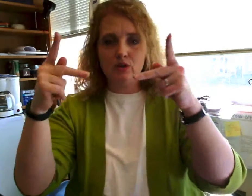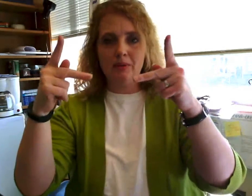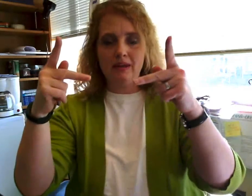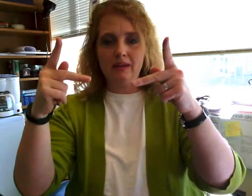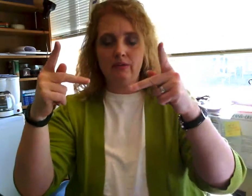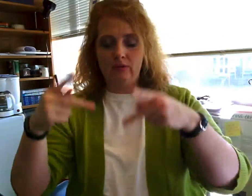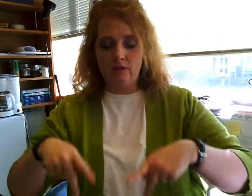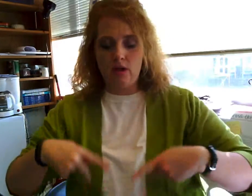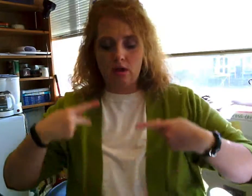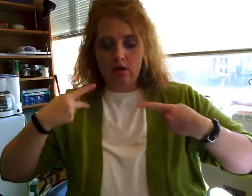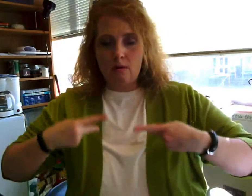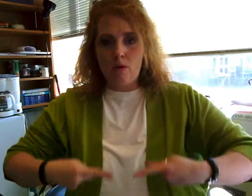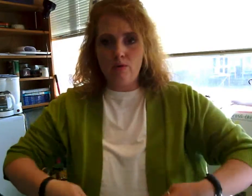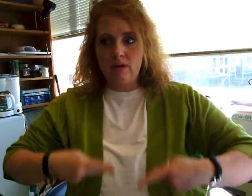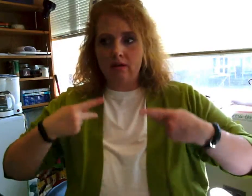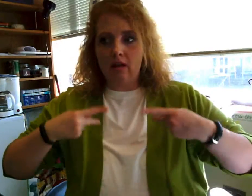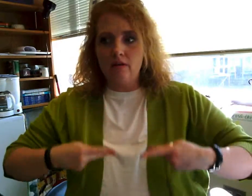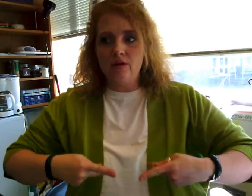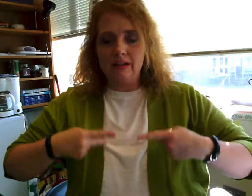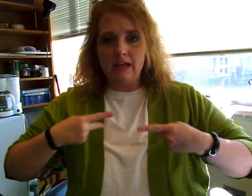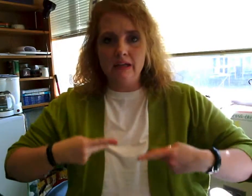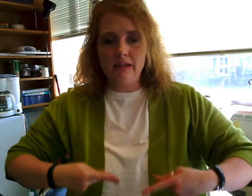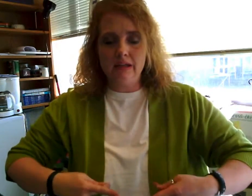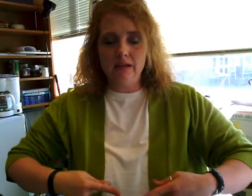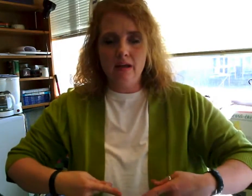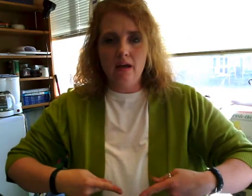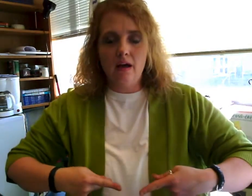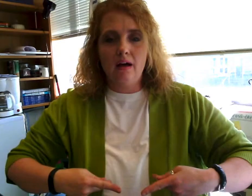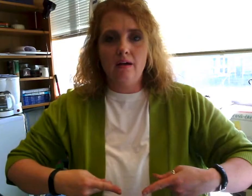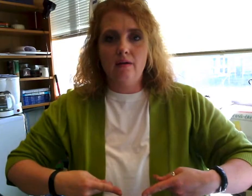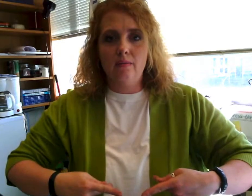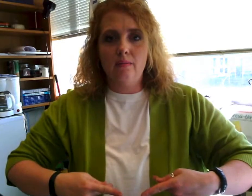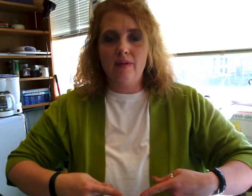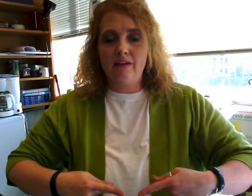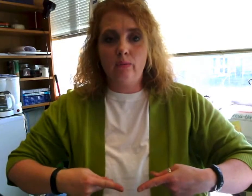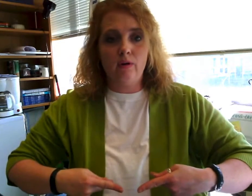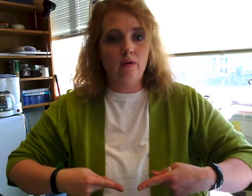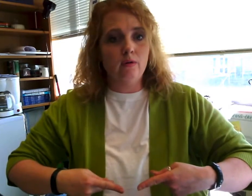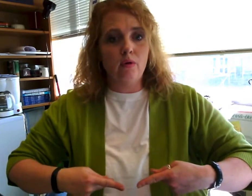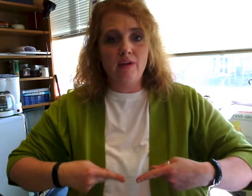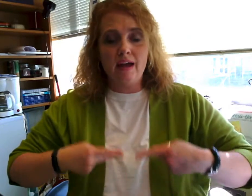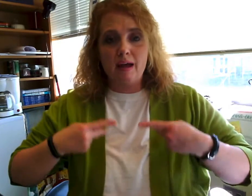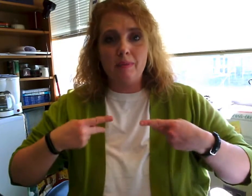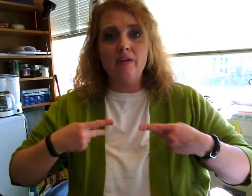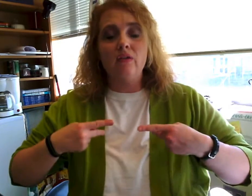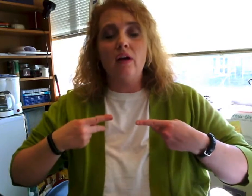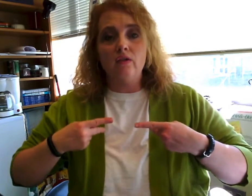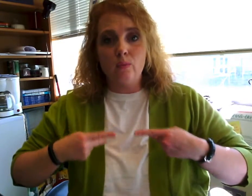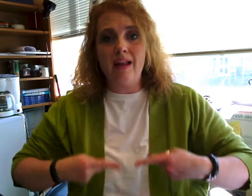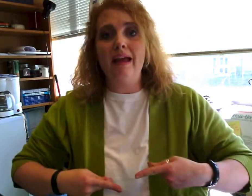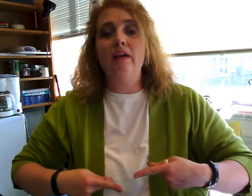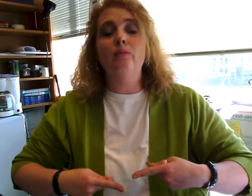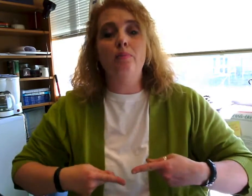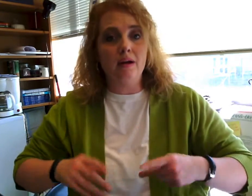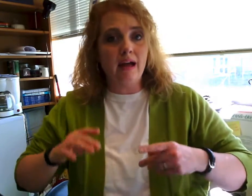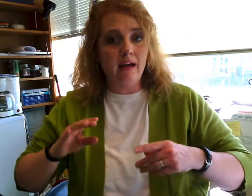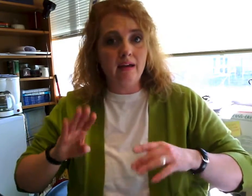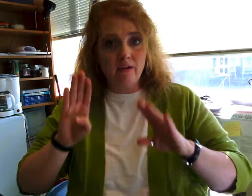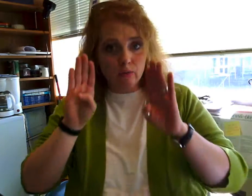two P's. Pneumonia, all in your lungs. That's where pneumonia happens, as well as bronchitis